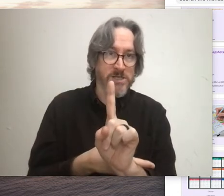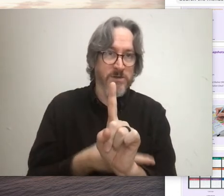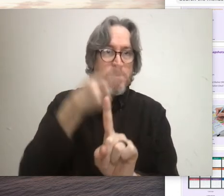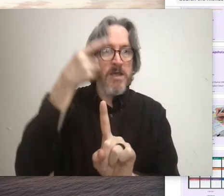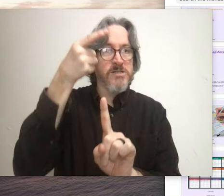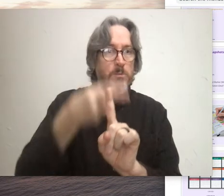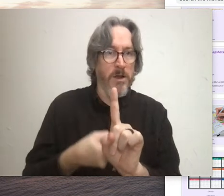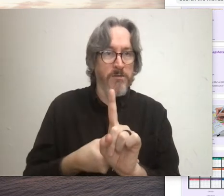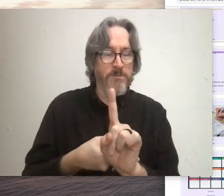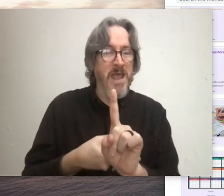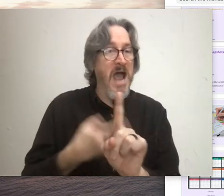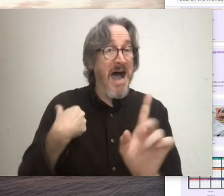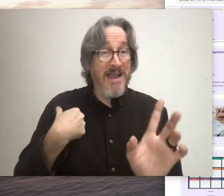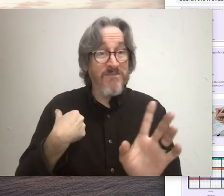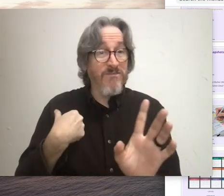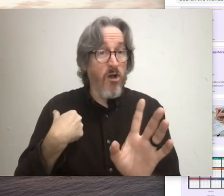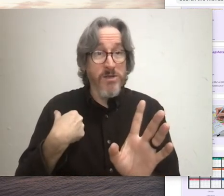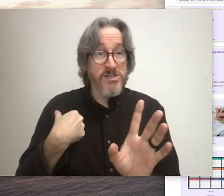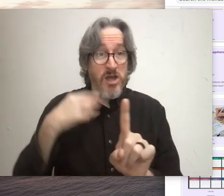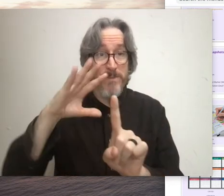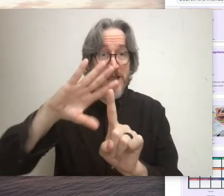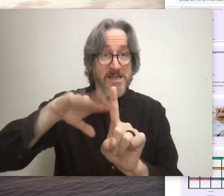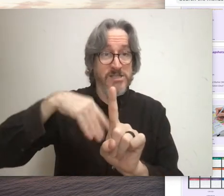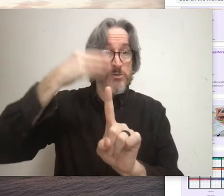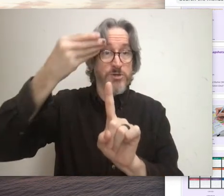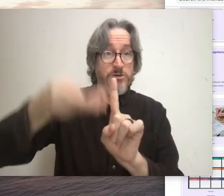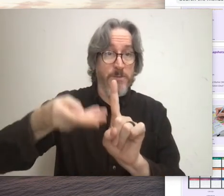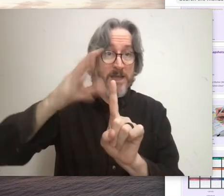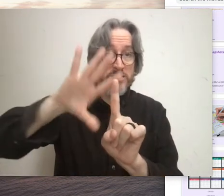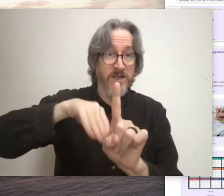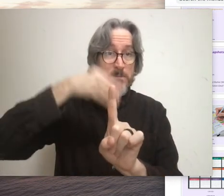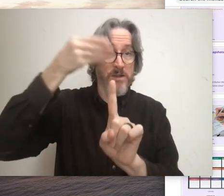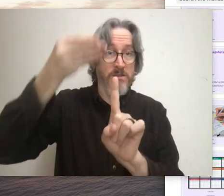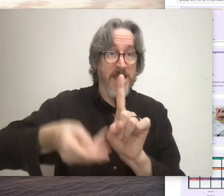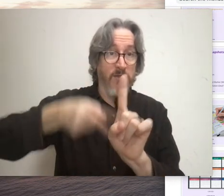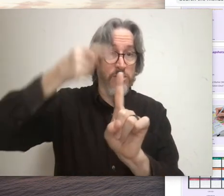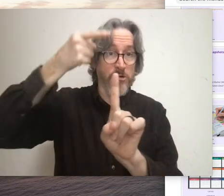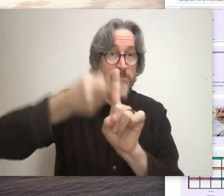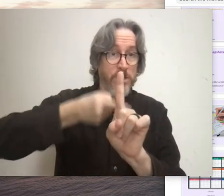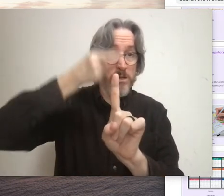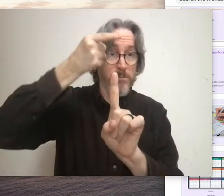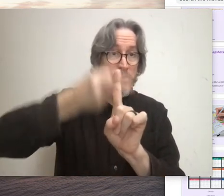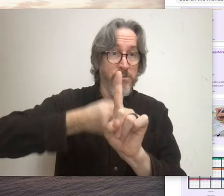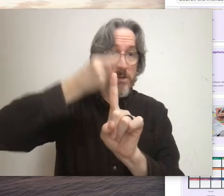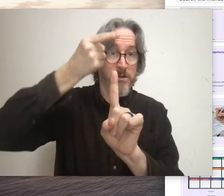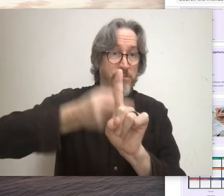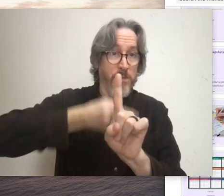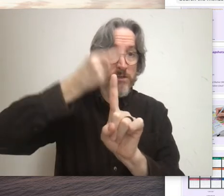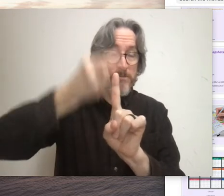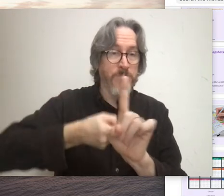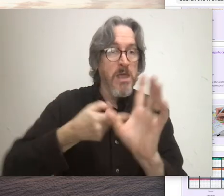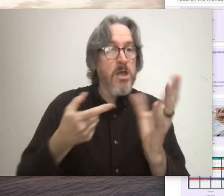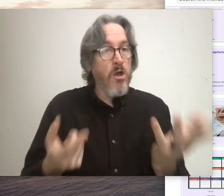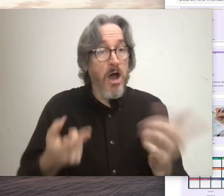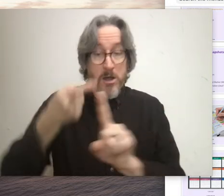the wrist, right? So month. I always thought about it as you turn the page of like a monthly calendar. Month, month,